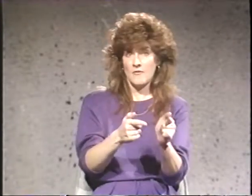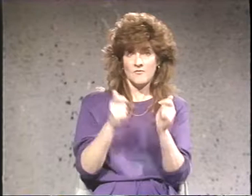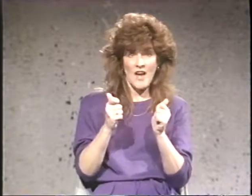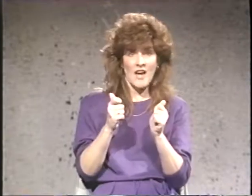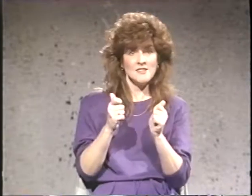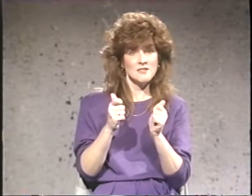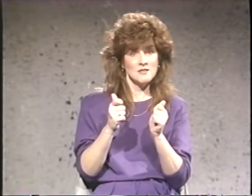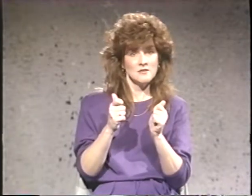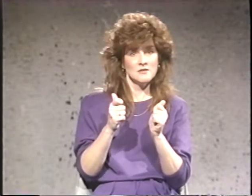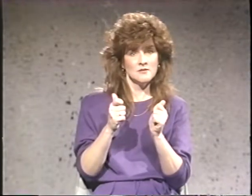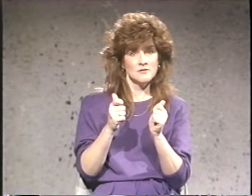fast,